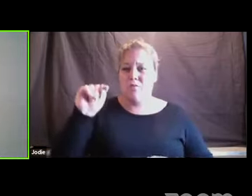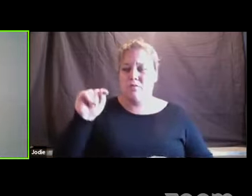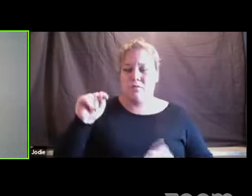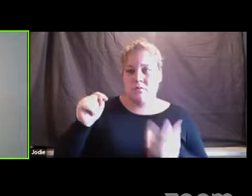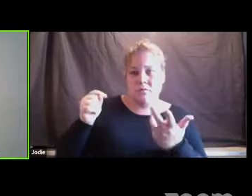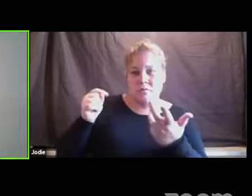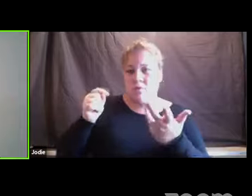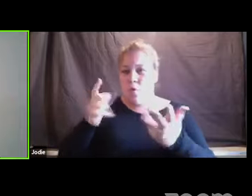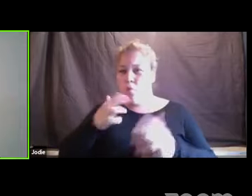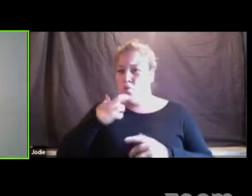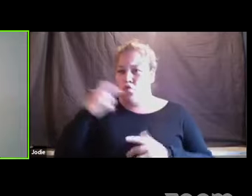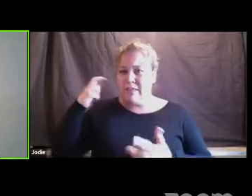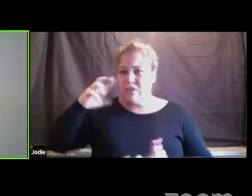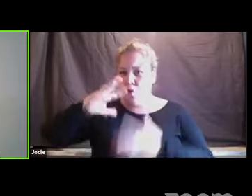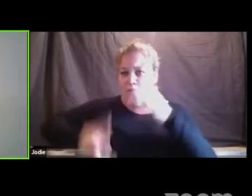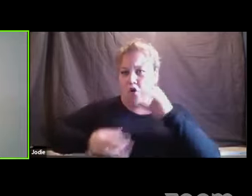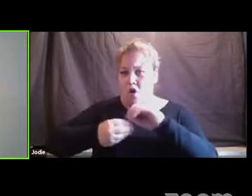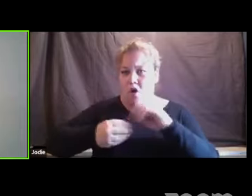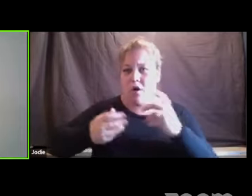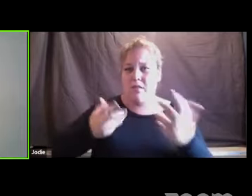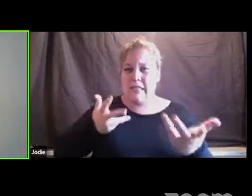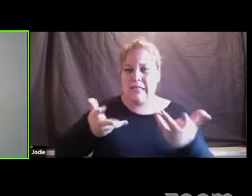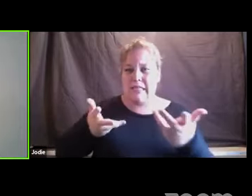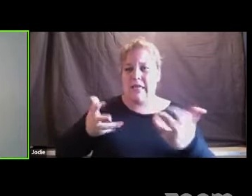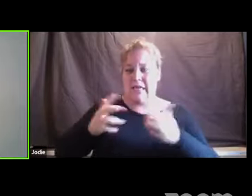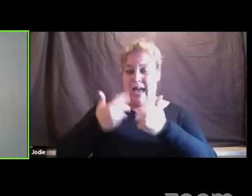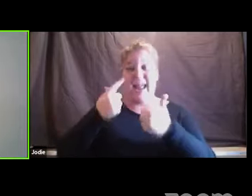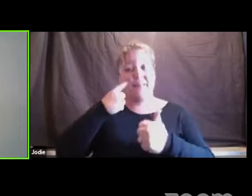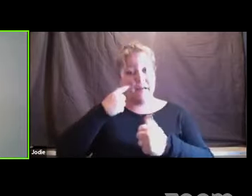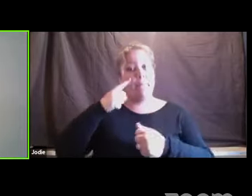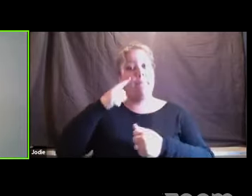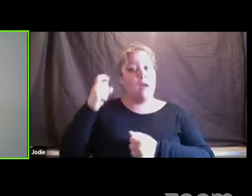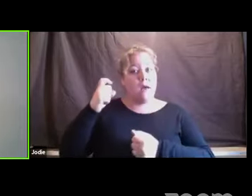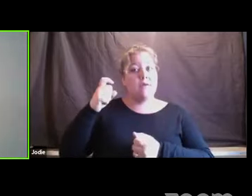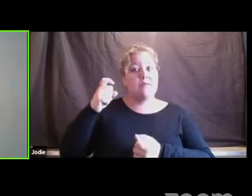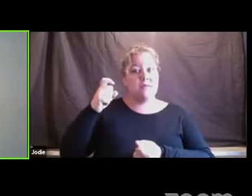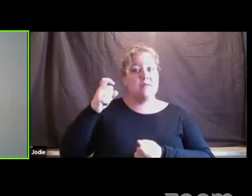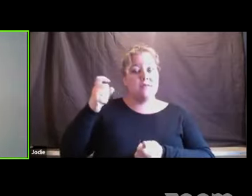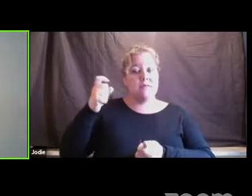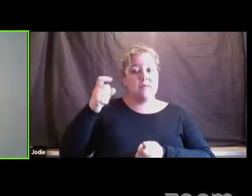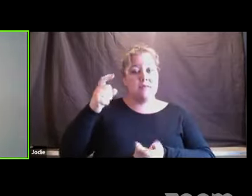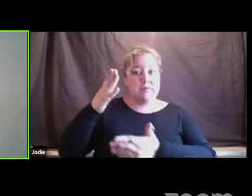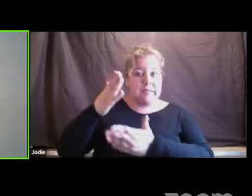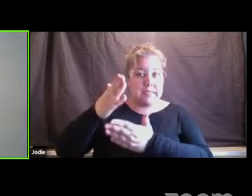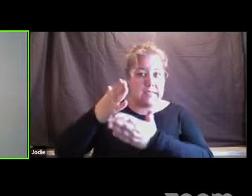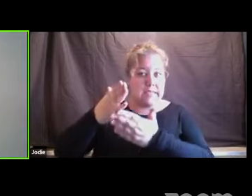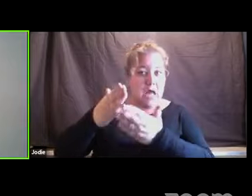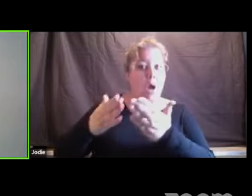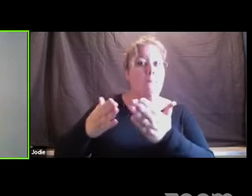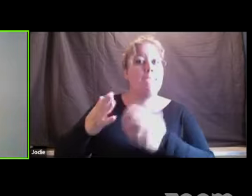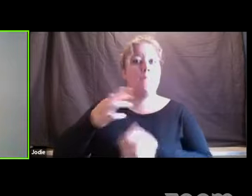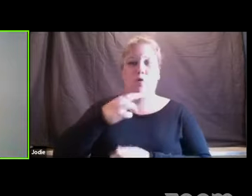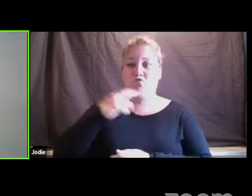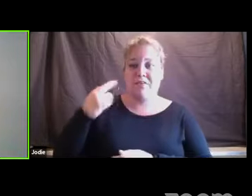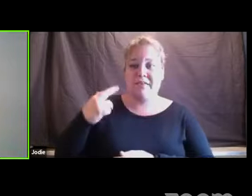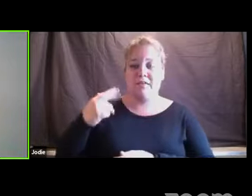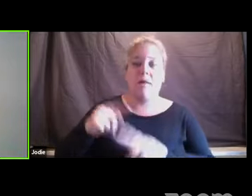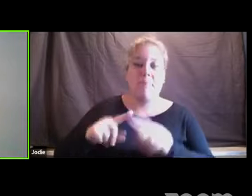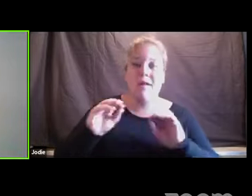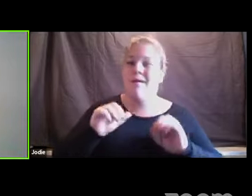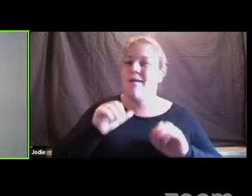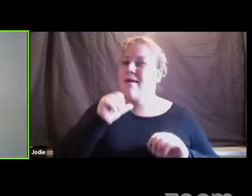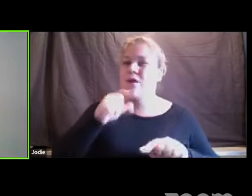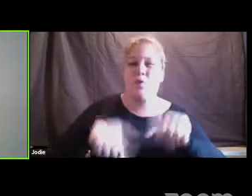risk overall. And I think because there was some and not zero risk to